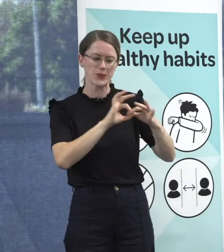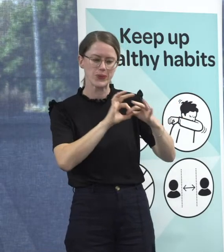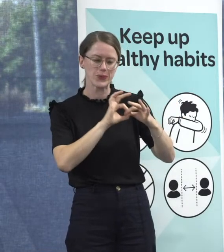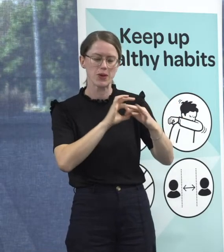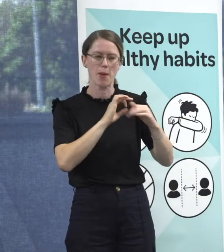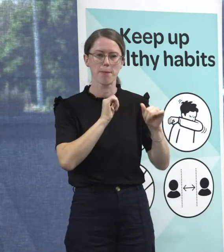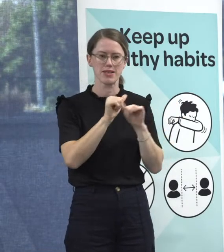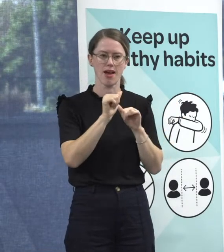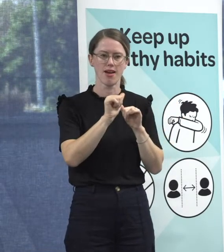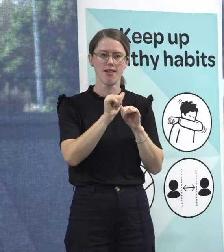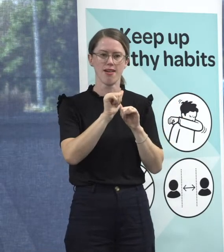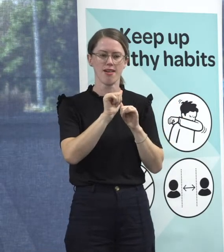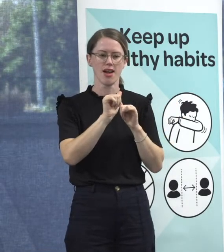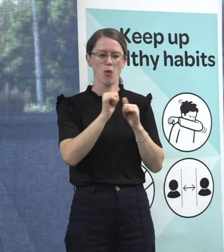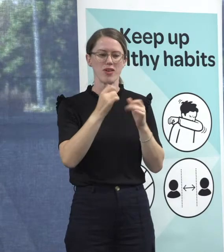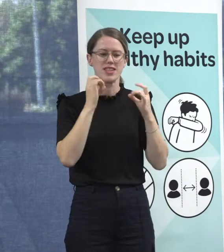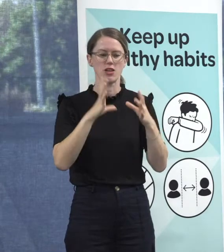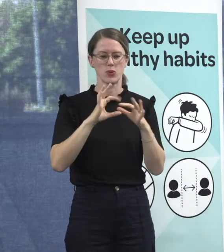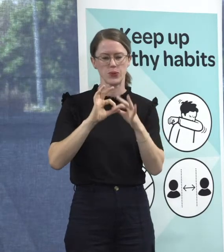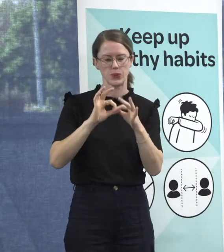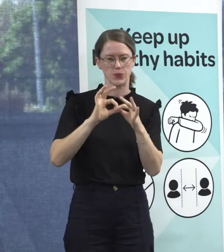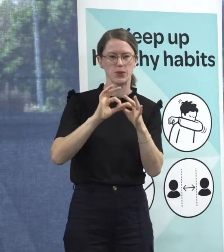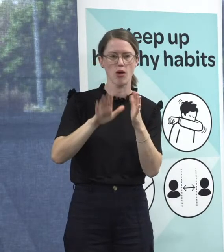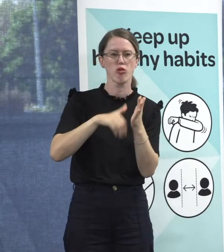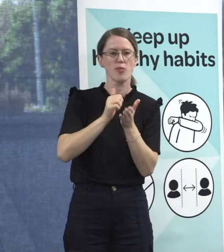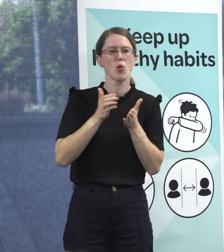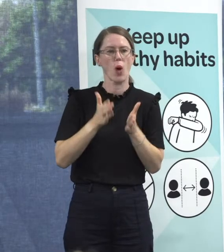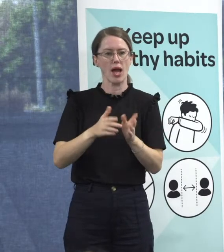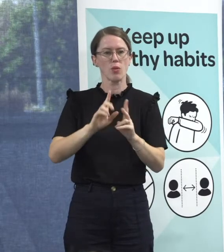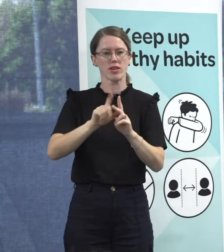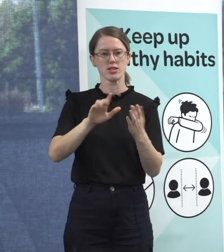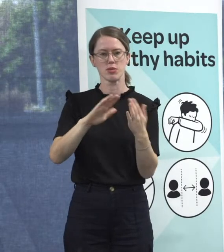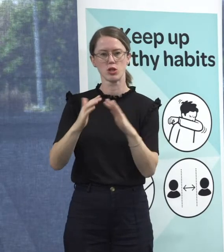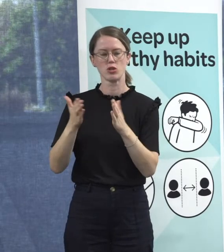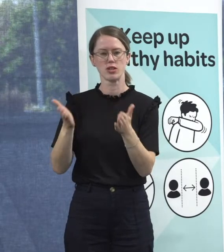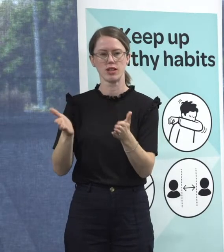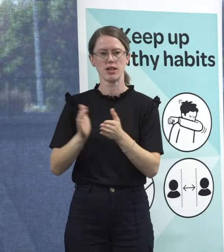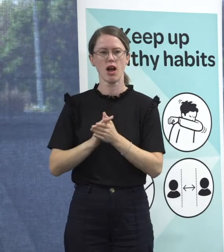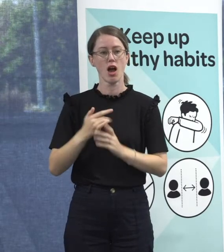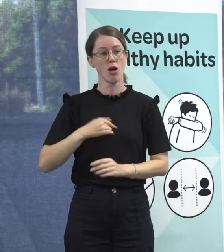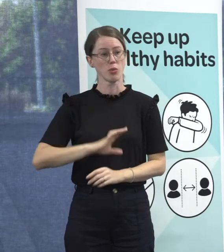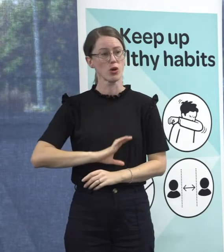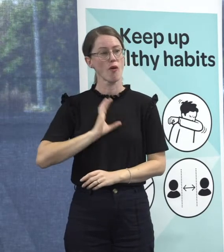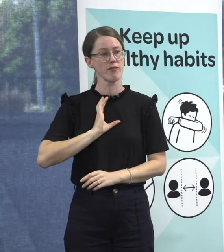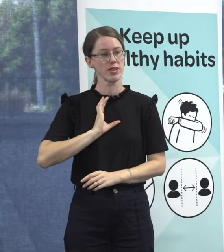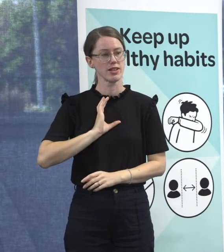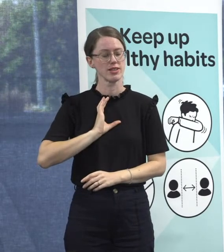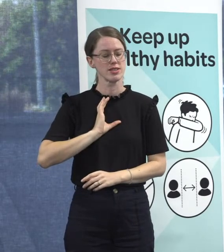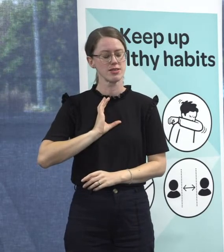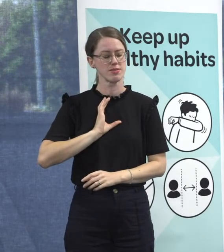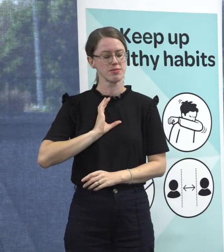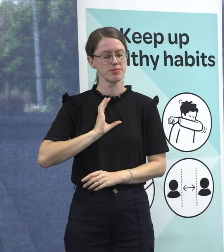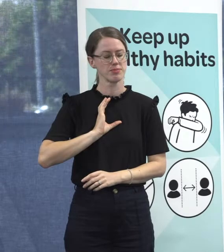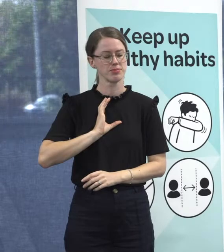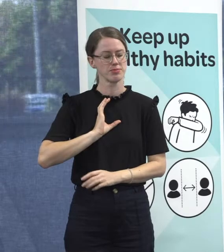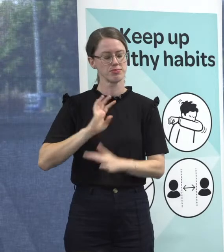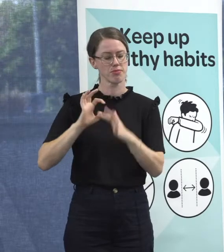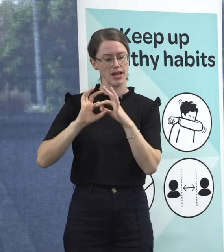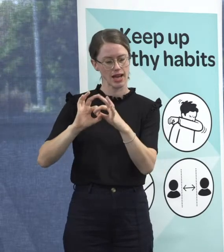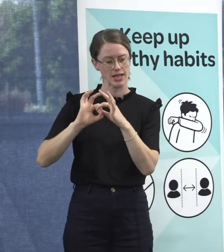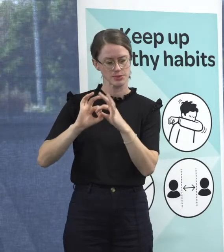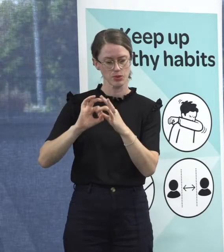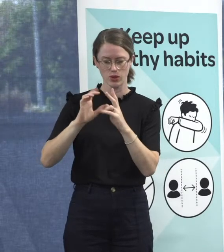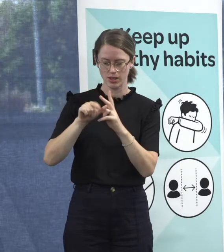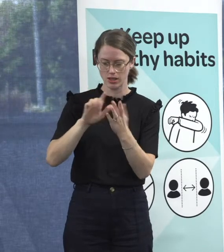and also appropriately with the disability community. So I'm confident that our engagement with